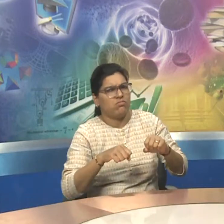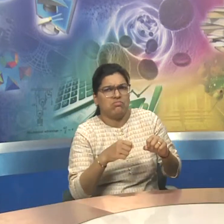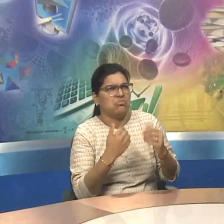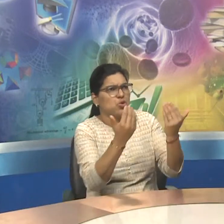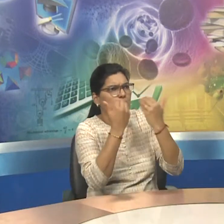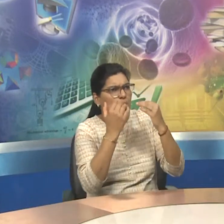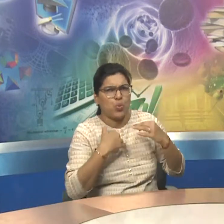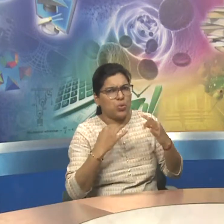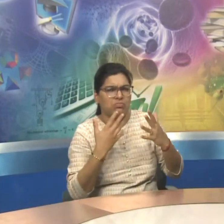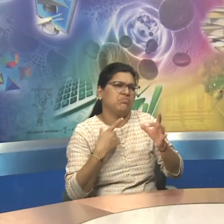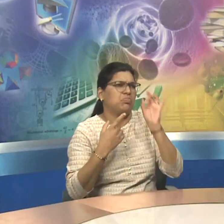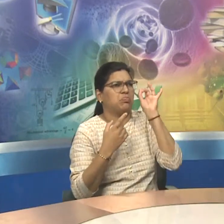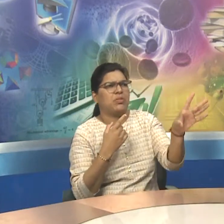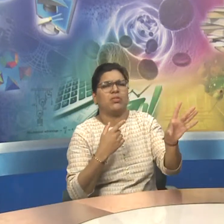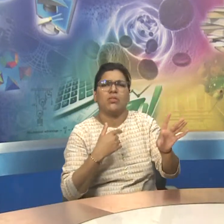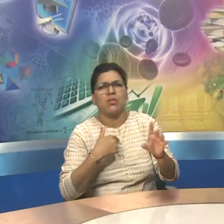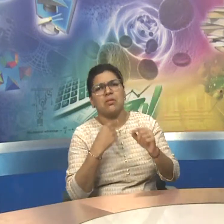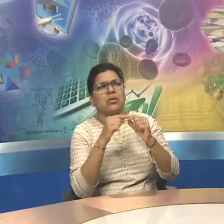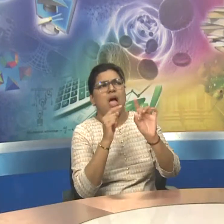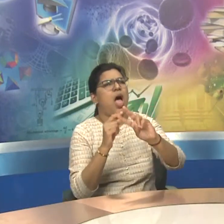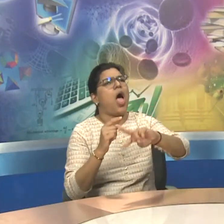It should not consider